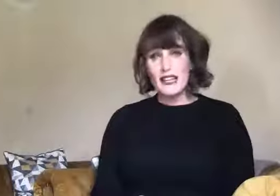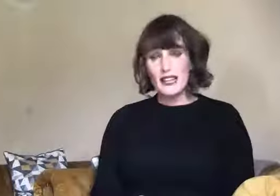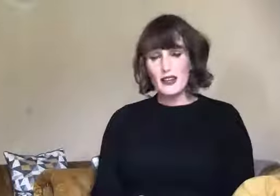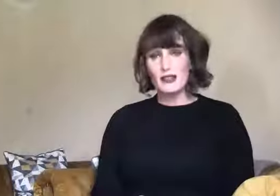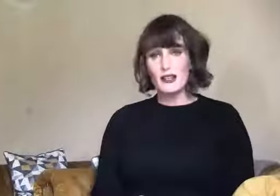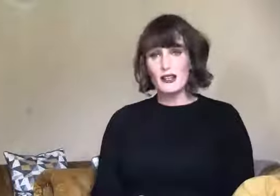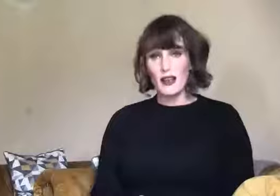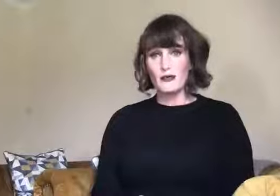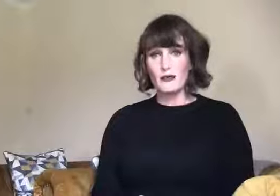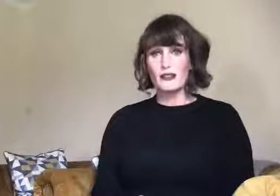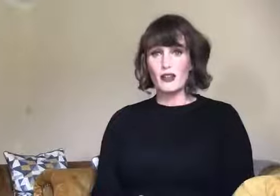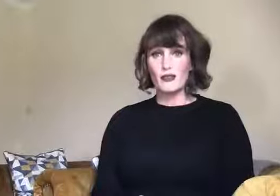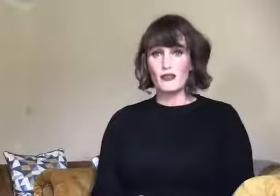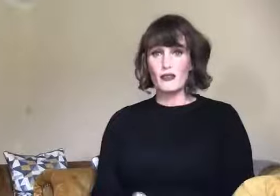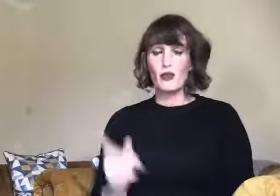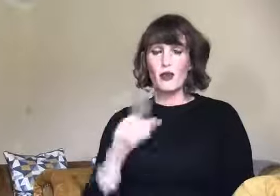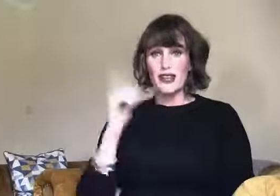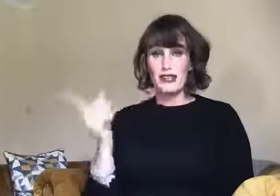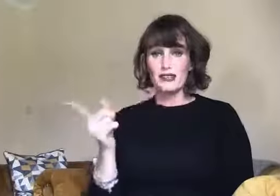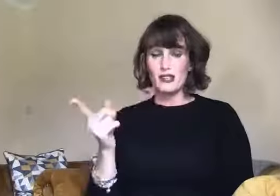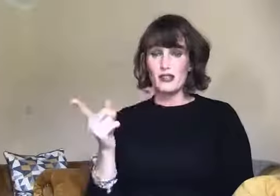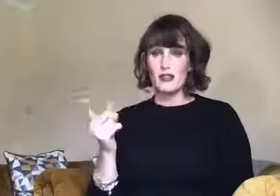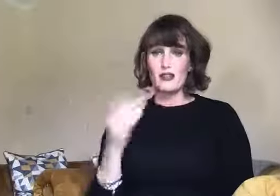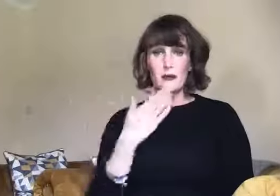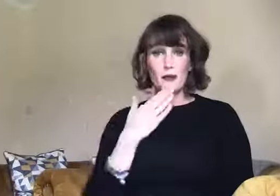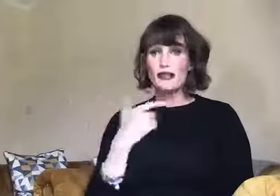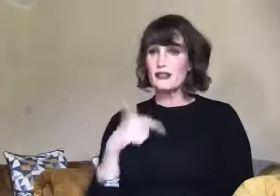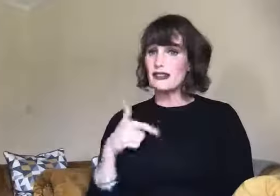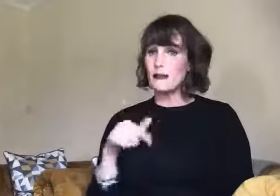anything else that you'd like me to go through on the next session, then please just let me